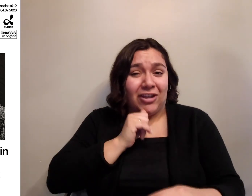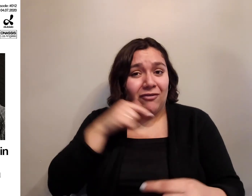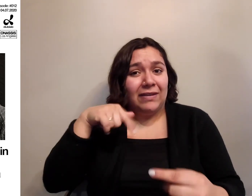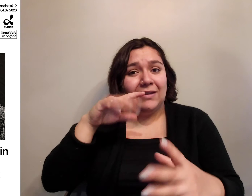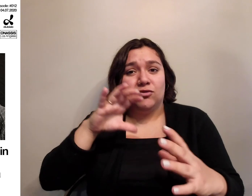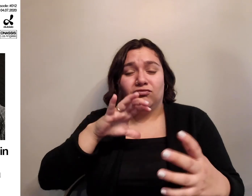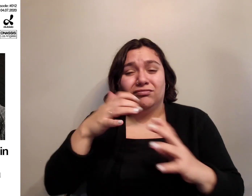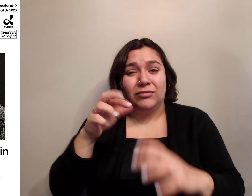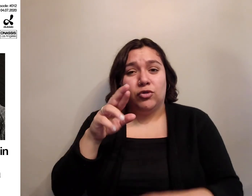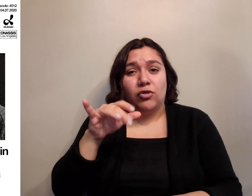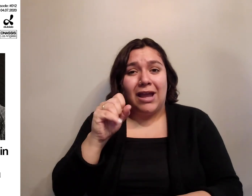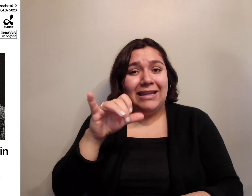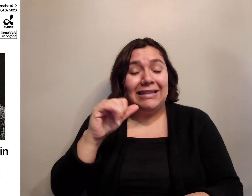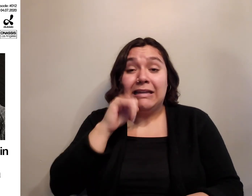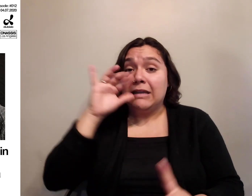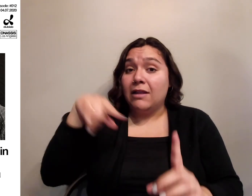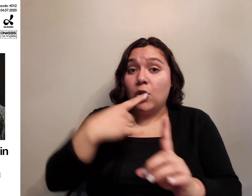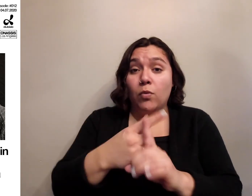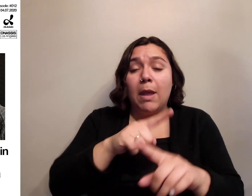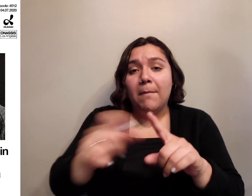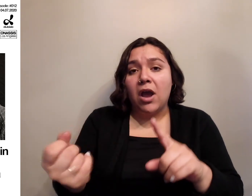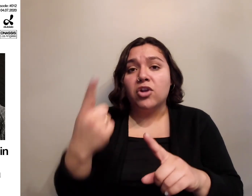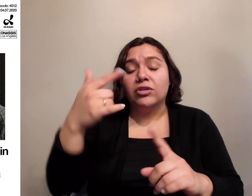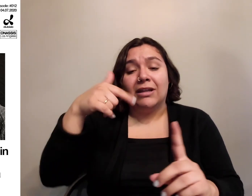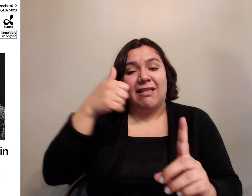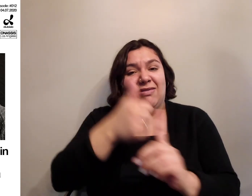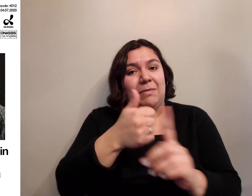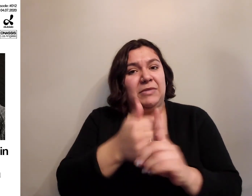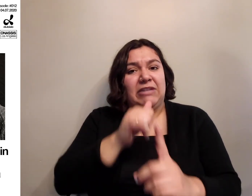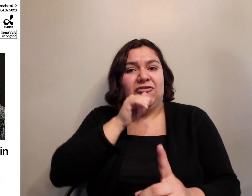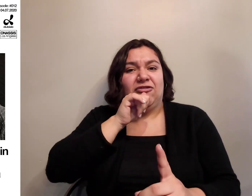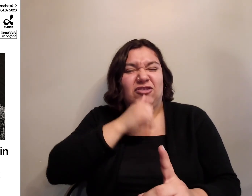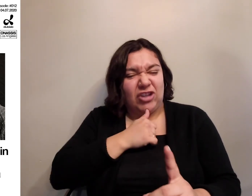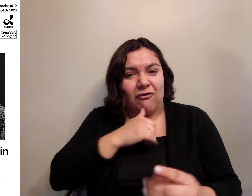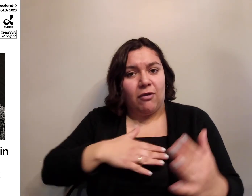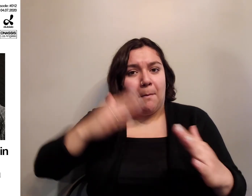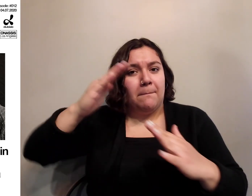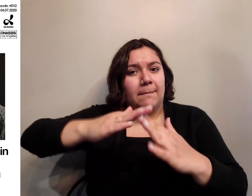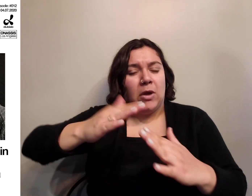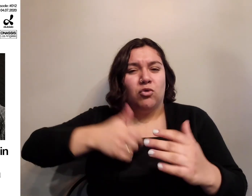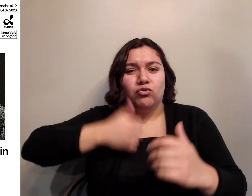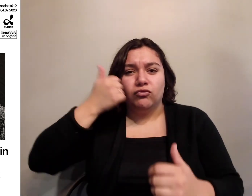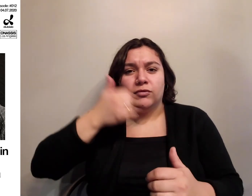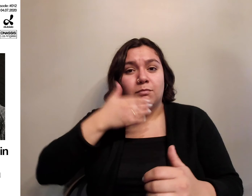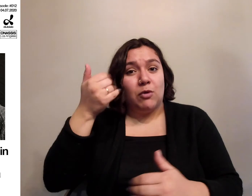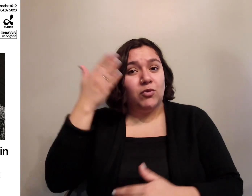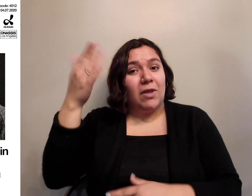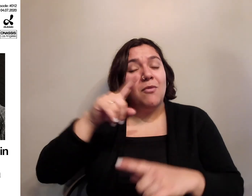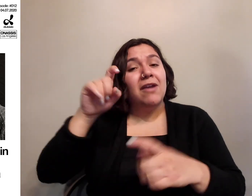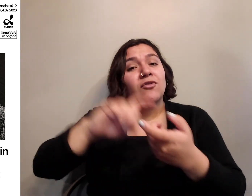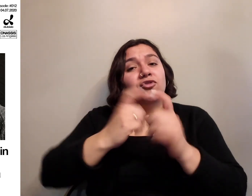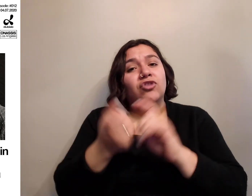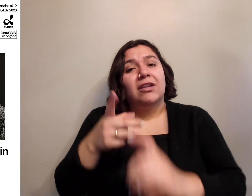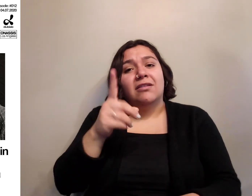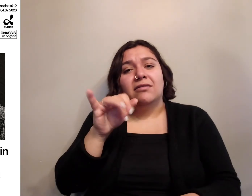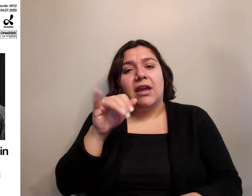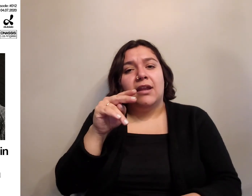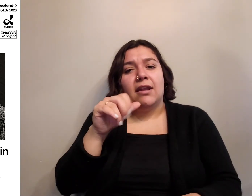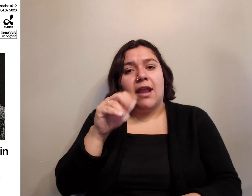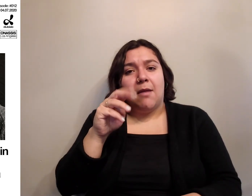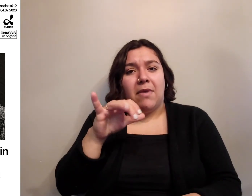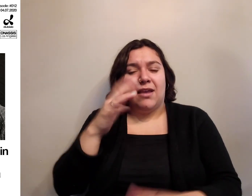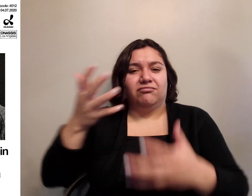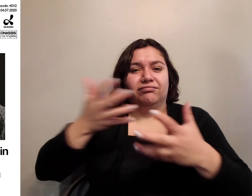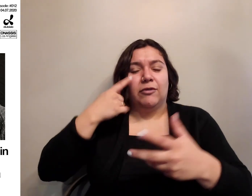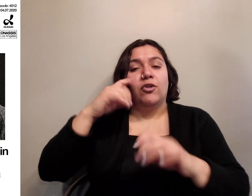crisis right now, but they will suffer the most. And so we have to change the dynamics of a society that allows for that